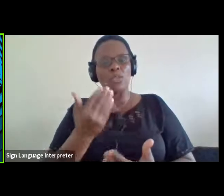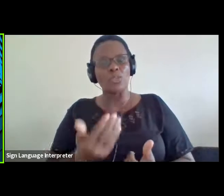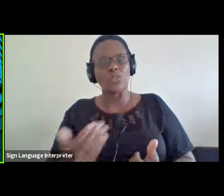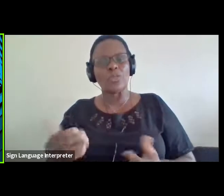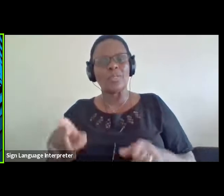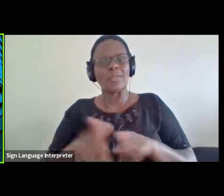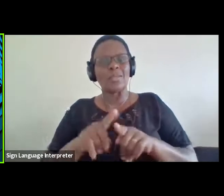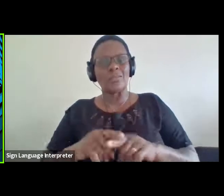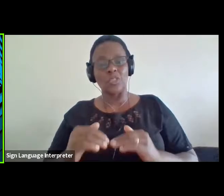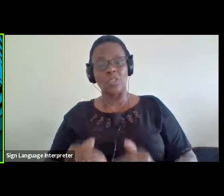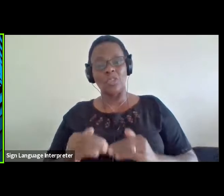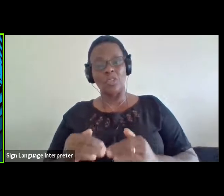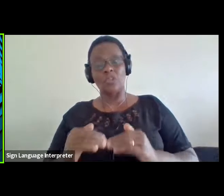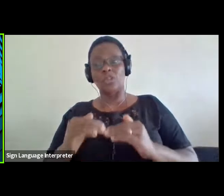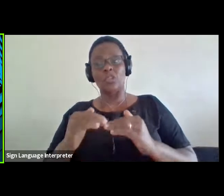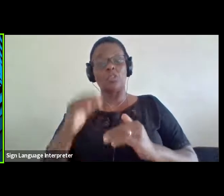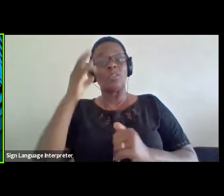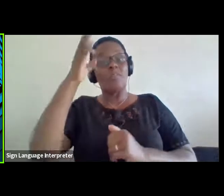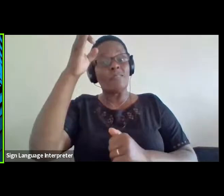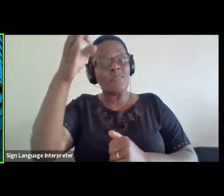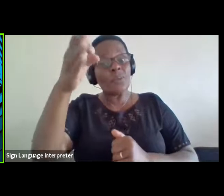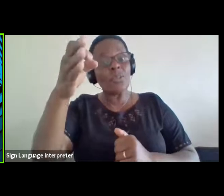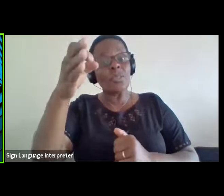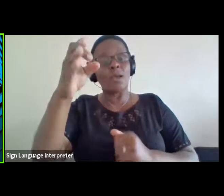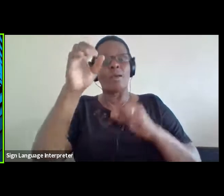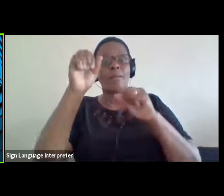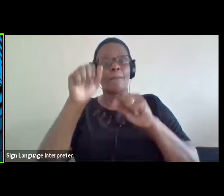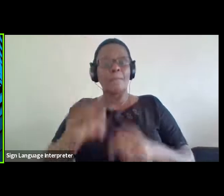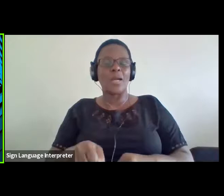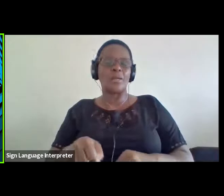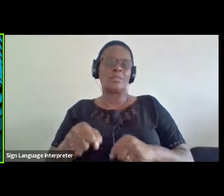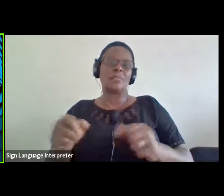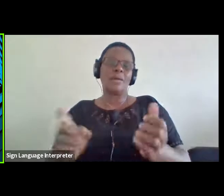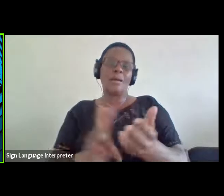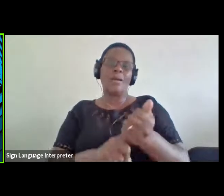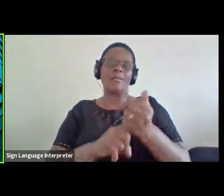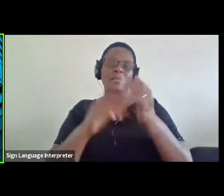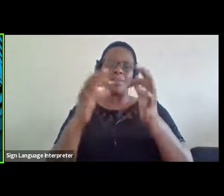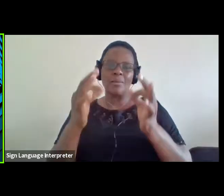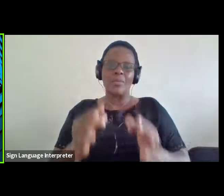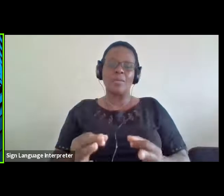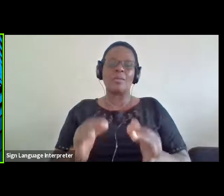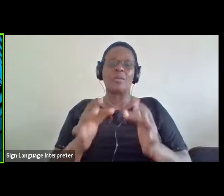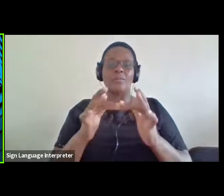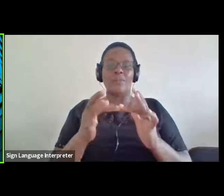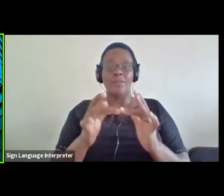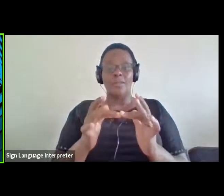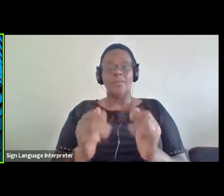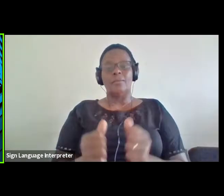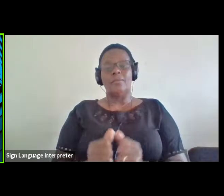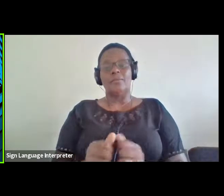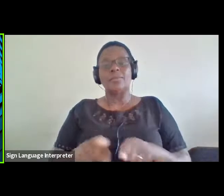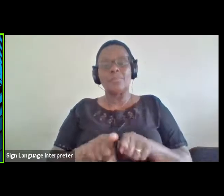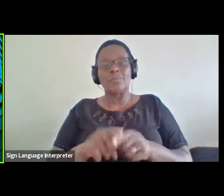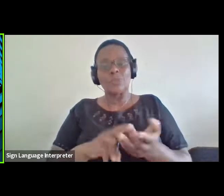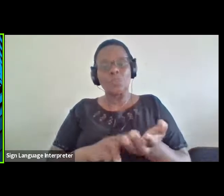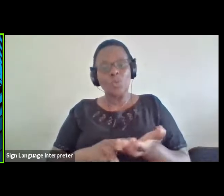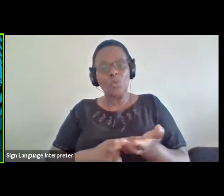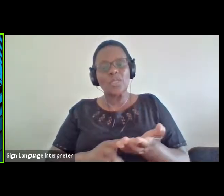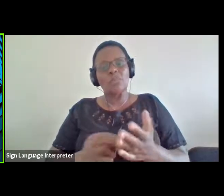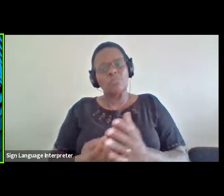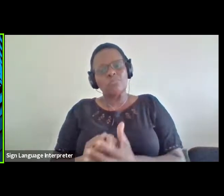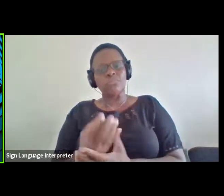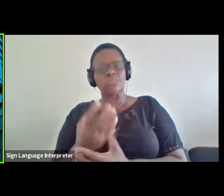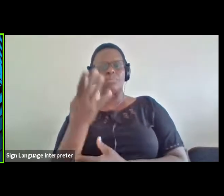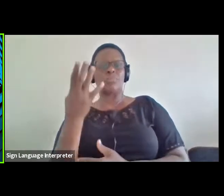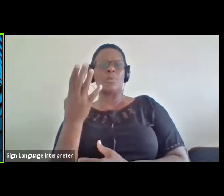to come truly take something out of the internet and use it to prosper, just as